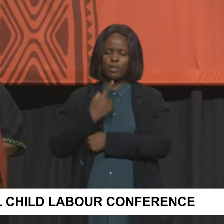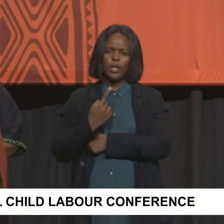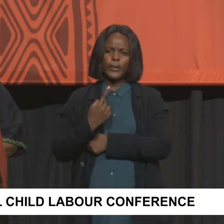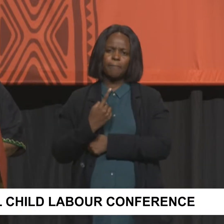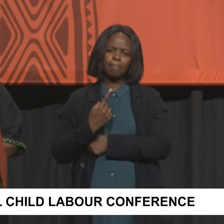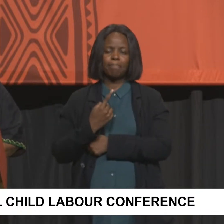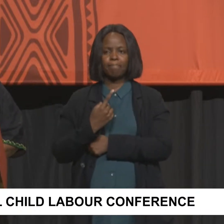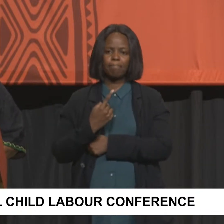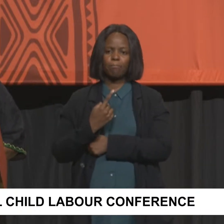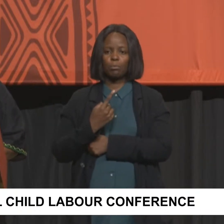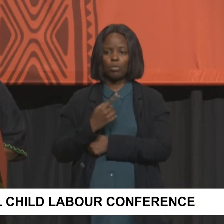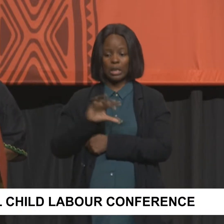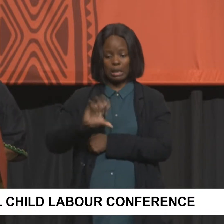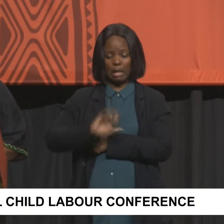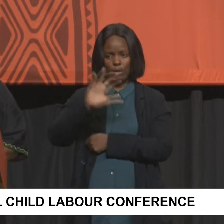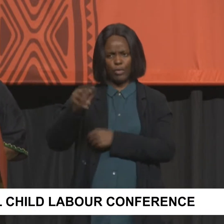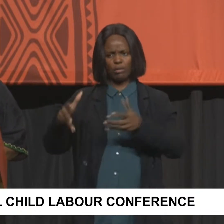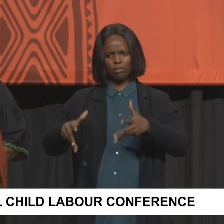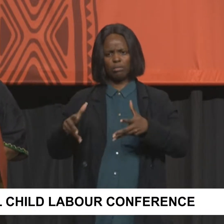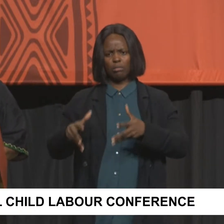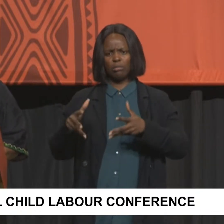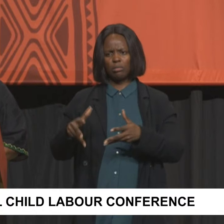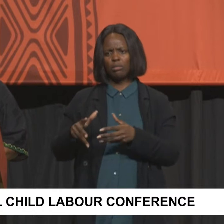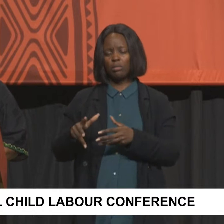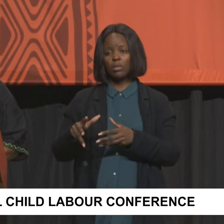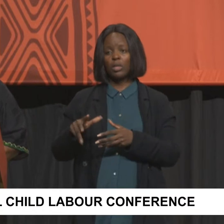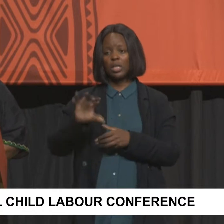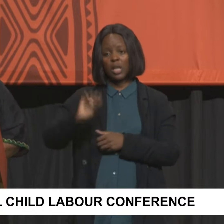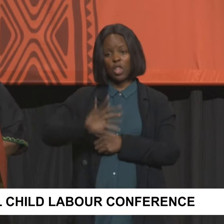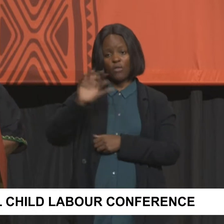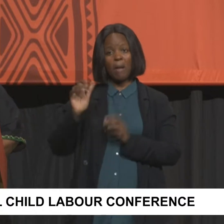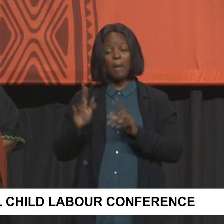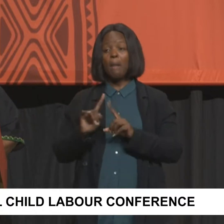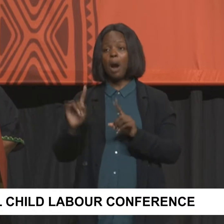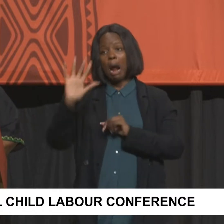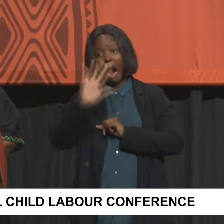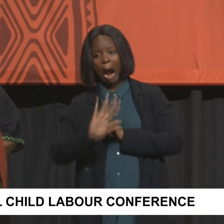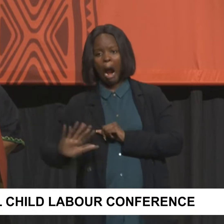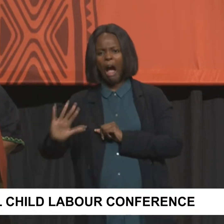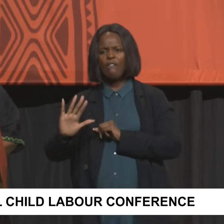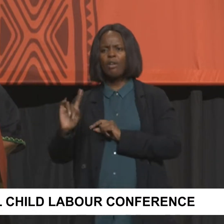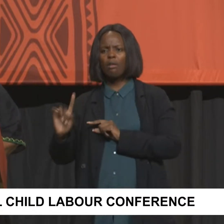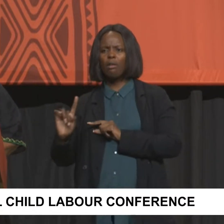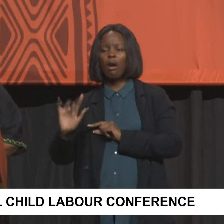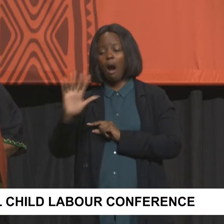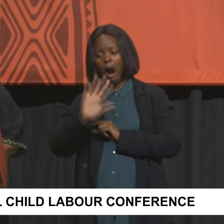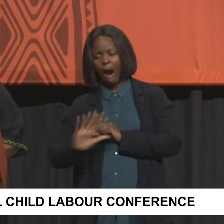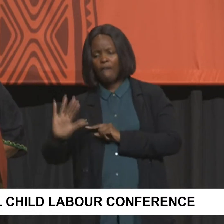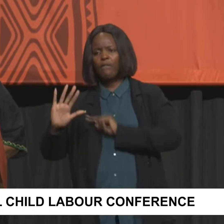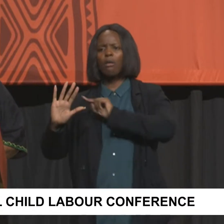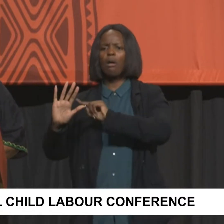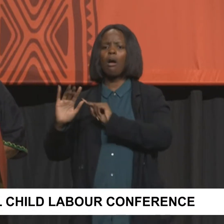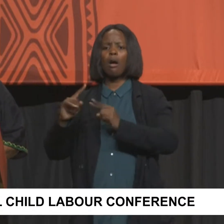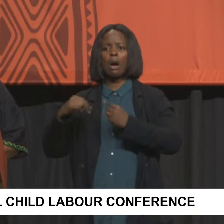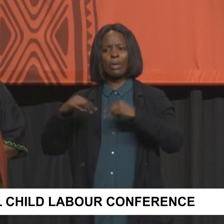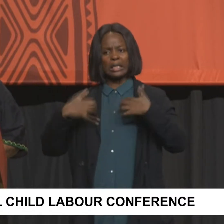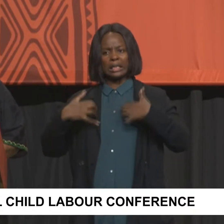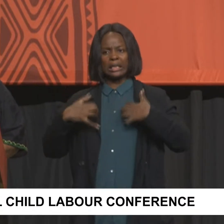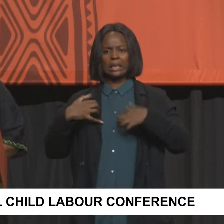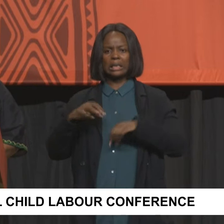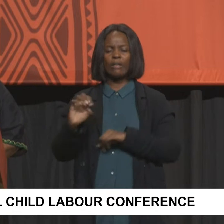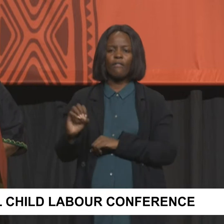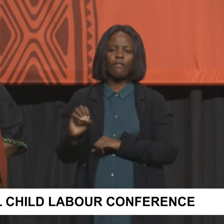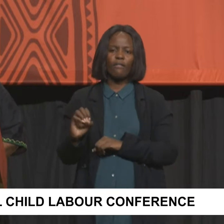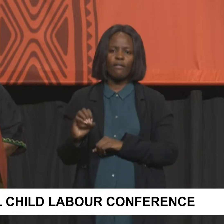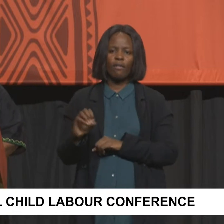as South Africa, and not only as South Africa, but as Africa, as a continent. We are very excited